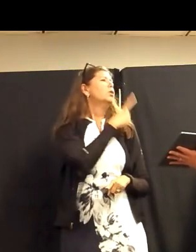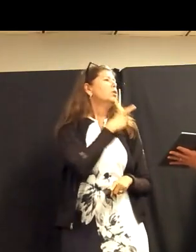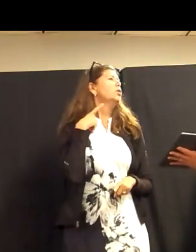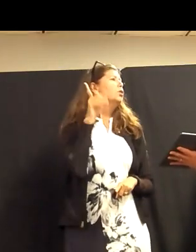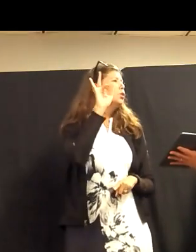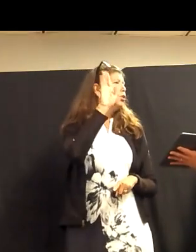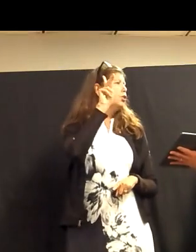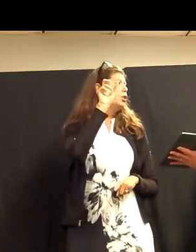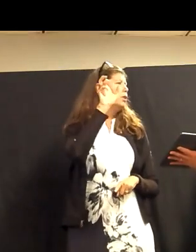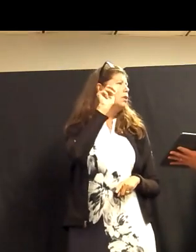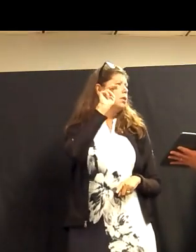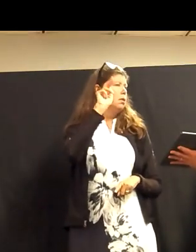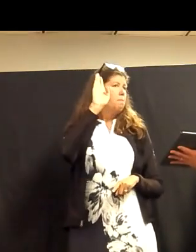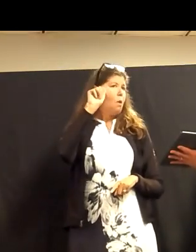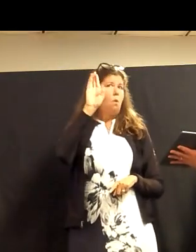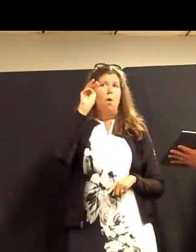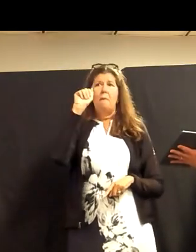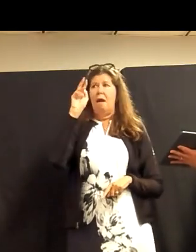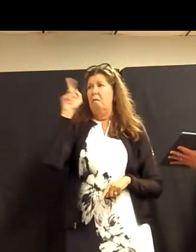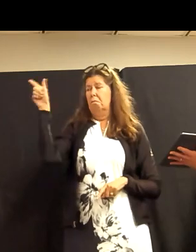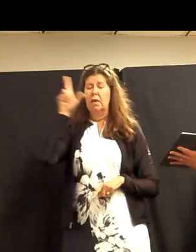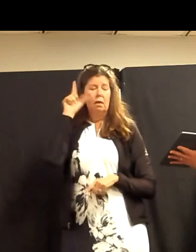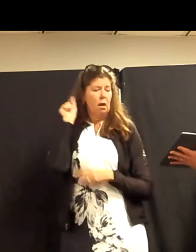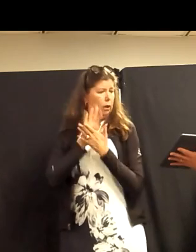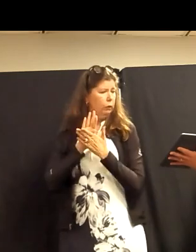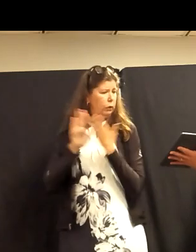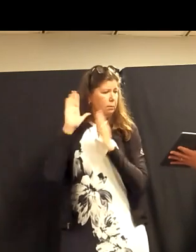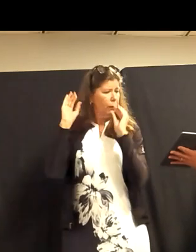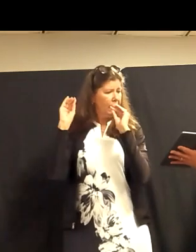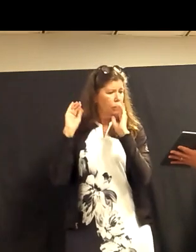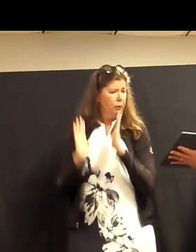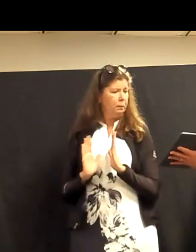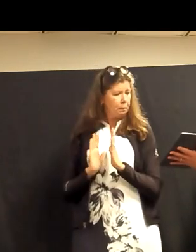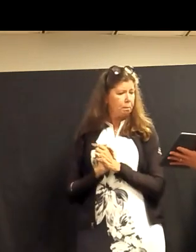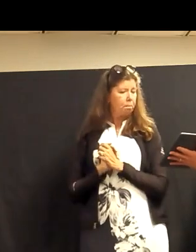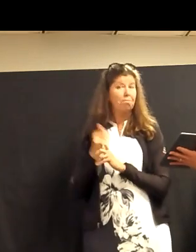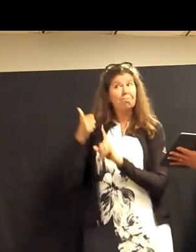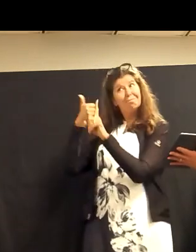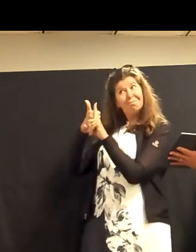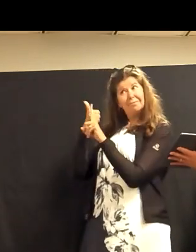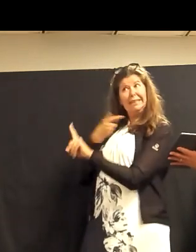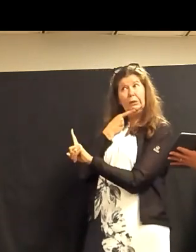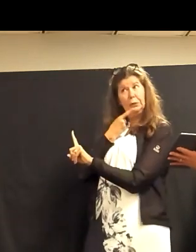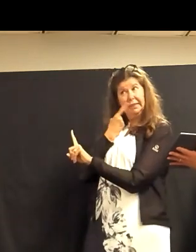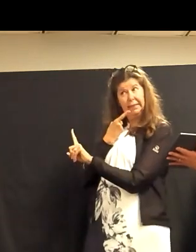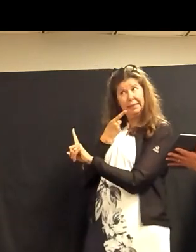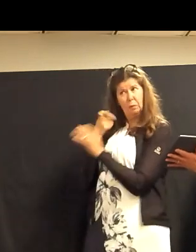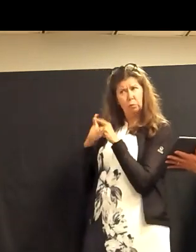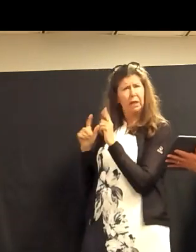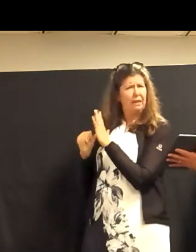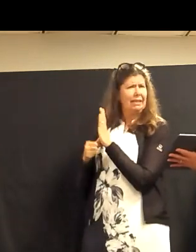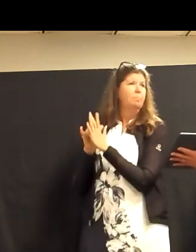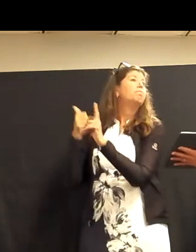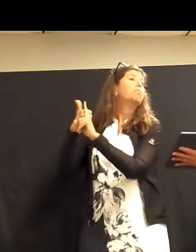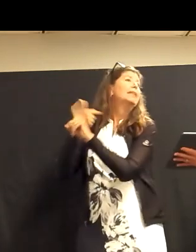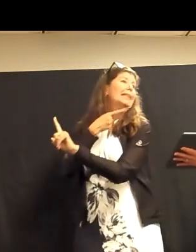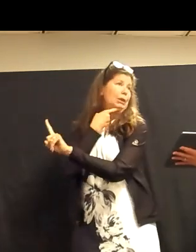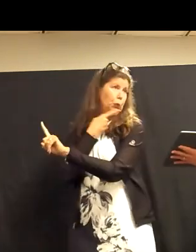and then further extended by Dr. Dirksen Bauman, who was a